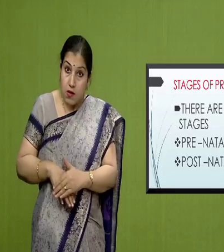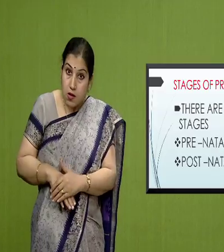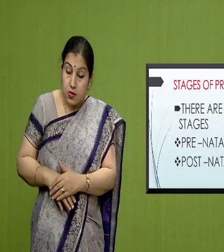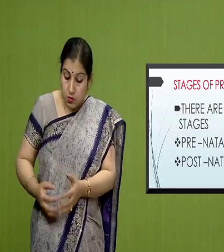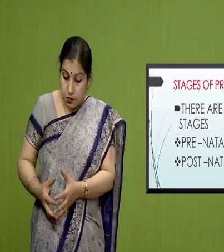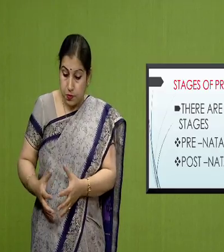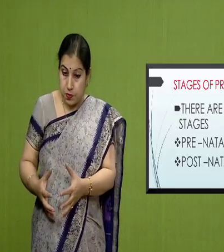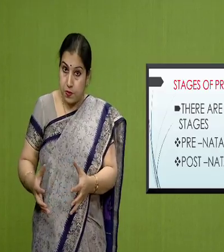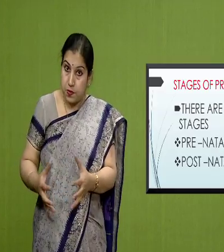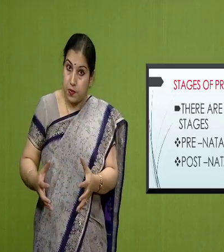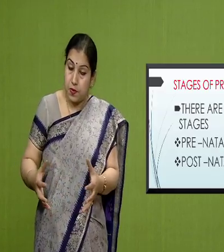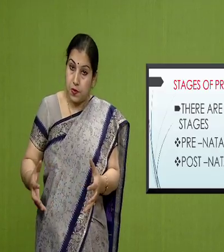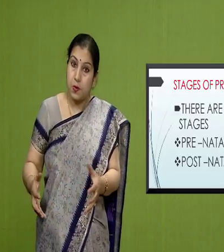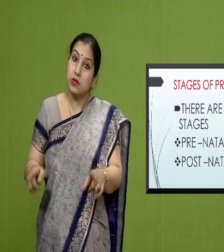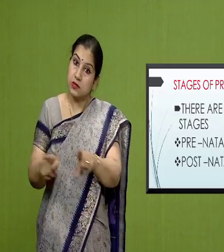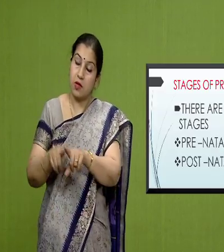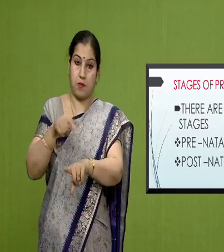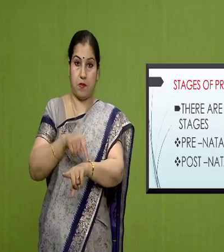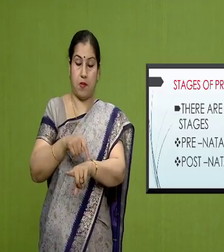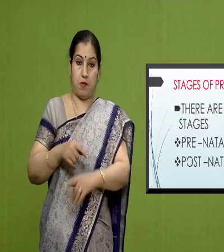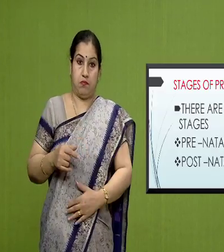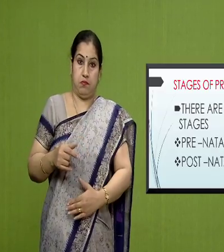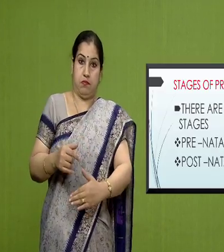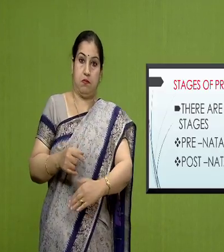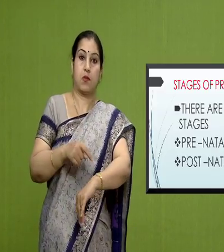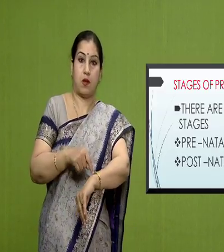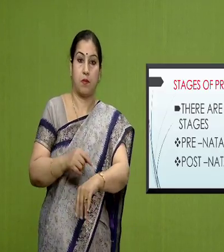fetus during the time of pregnancy.